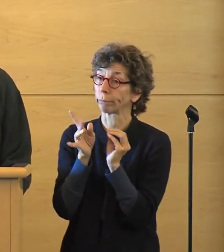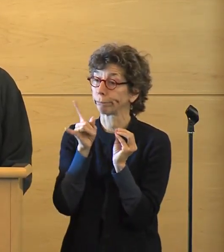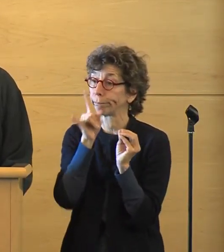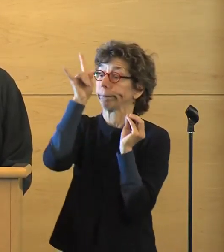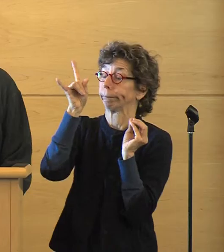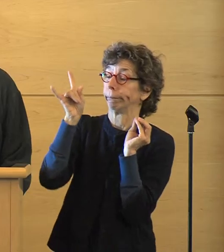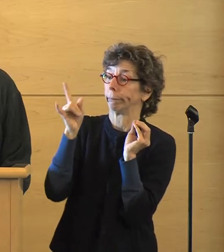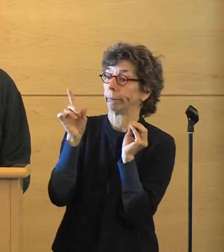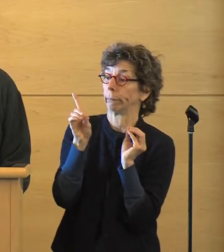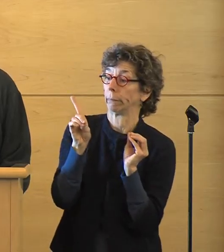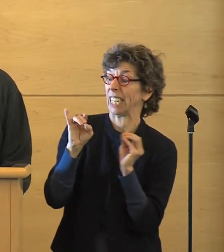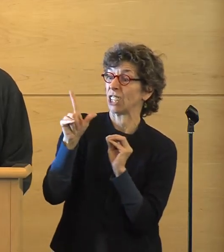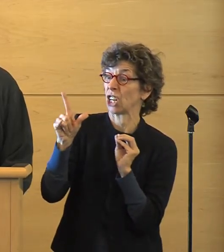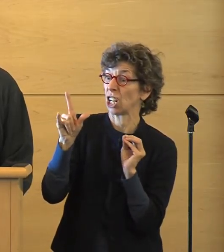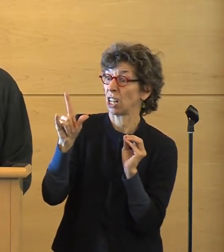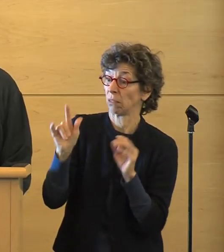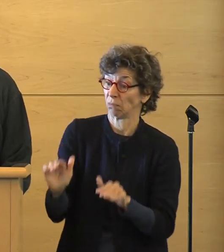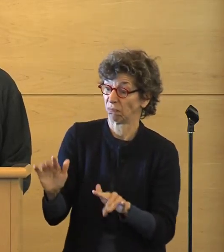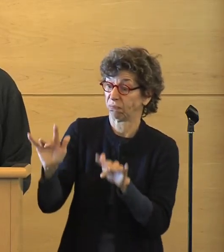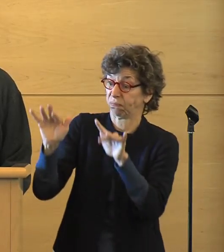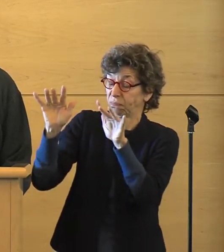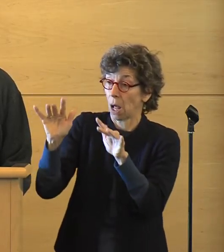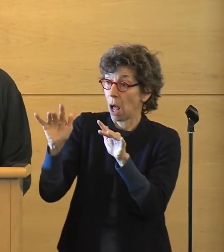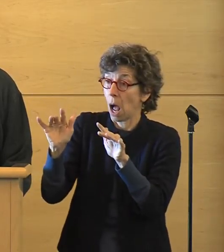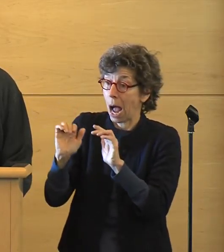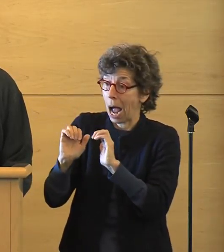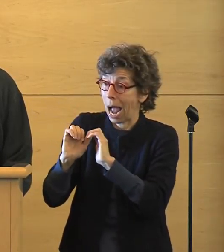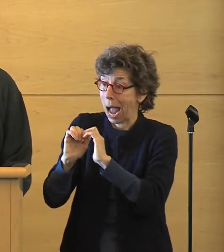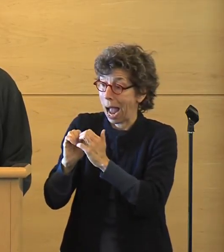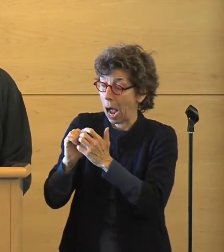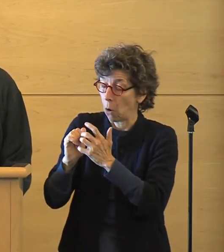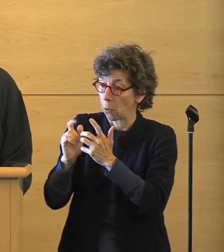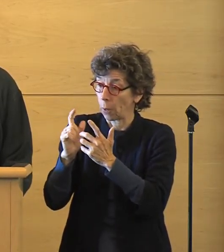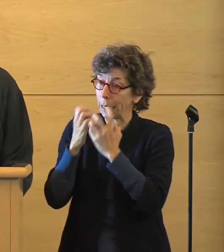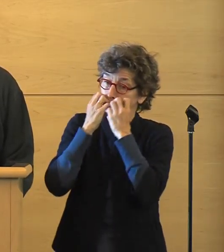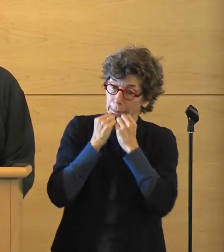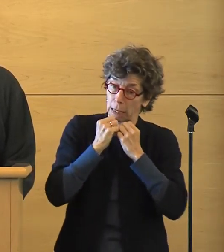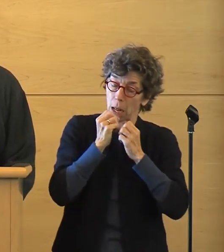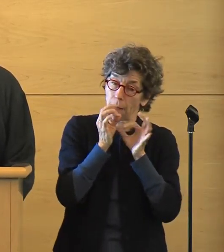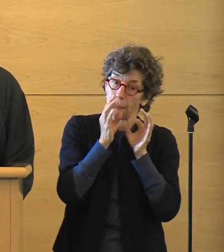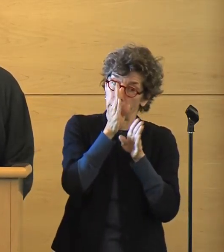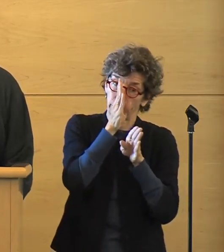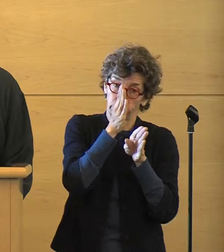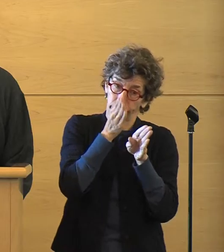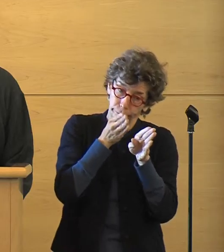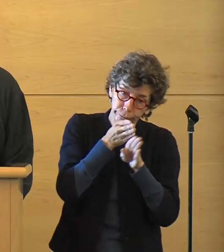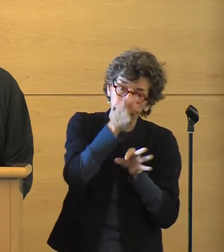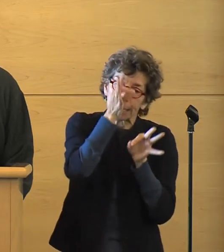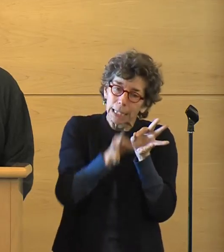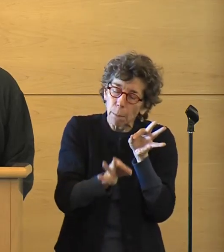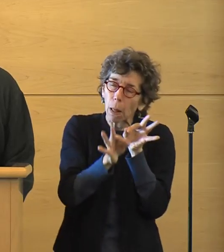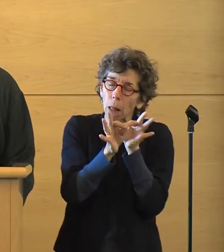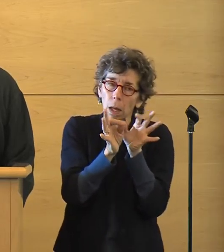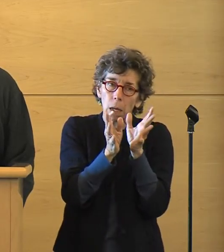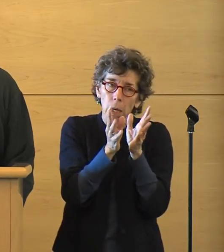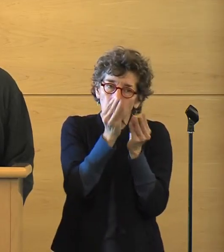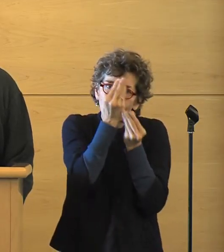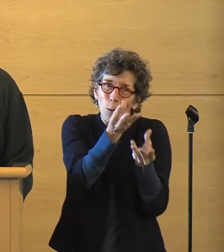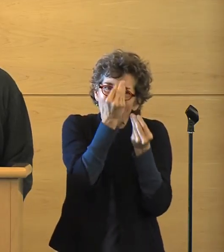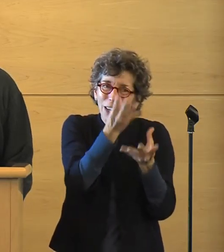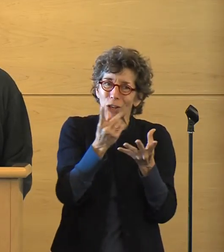So when we're trying to navigate between what keeps up with our, for lack of a better term, probably